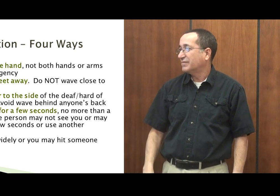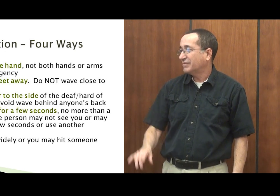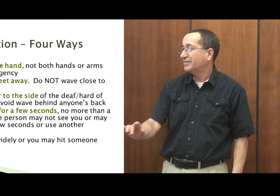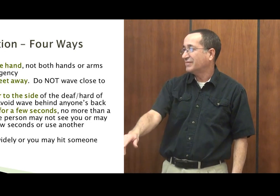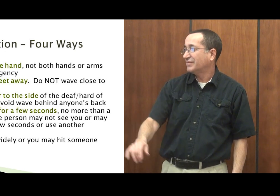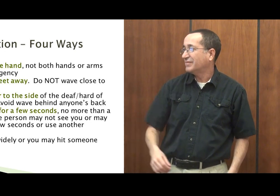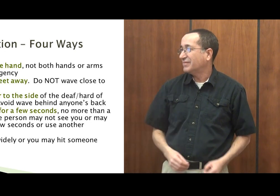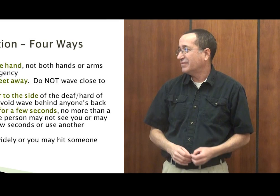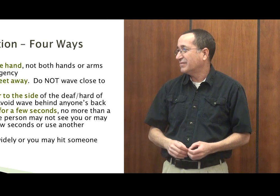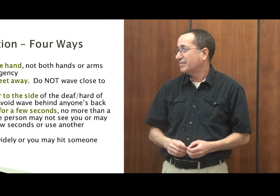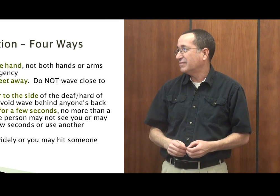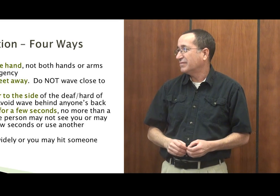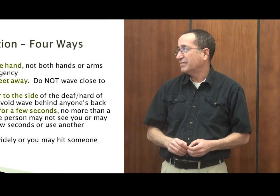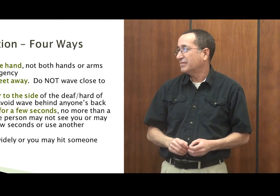And next slide, please explain that one.